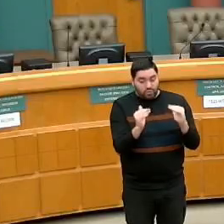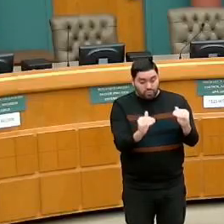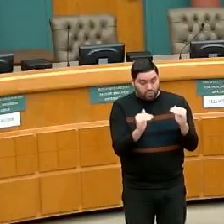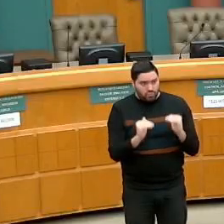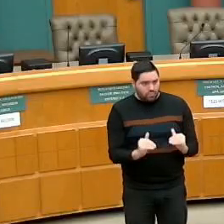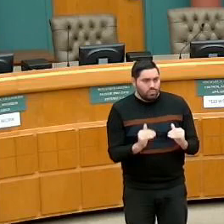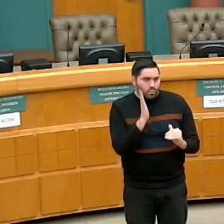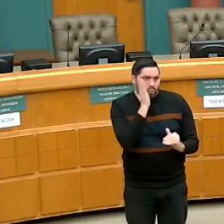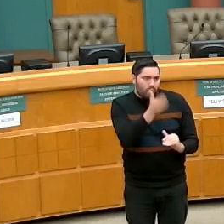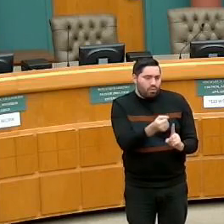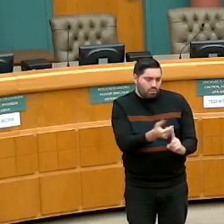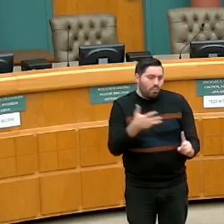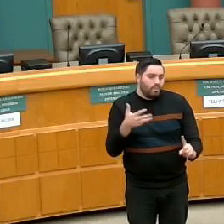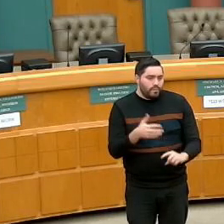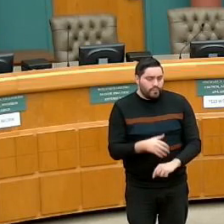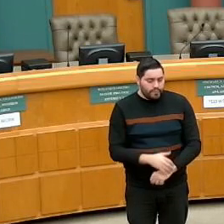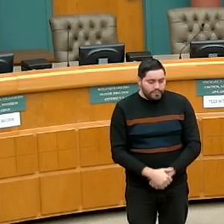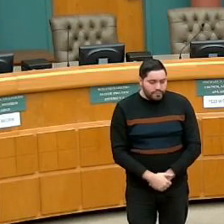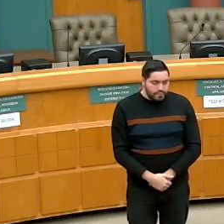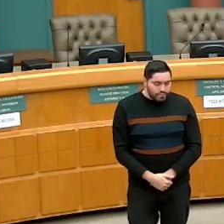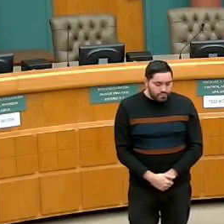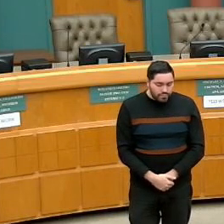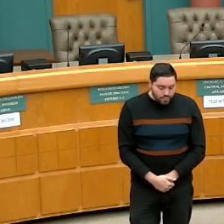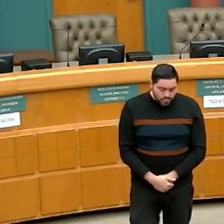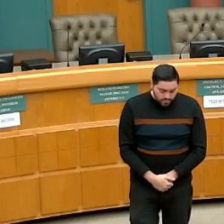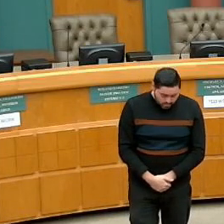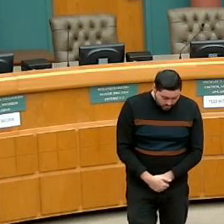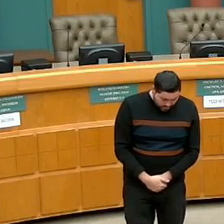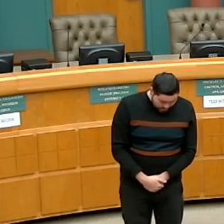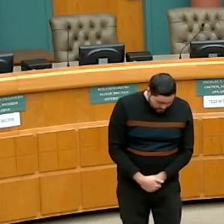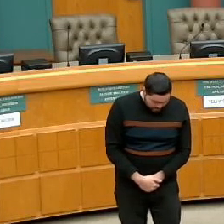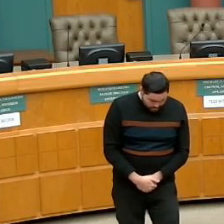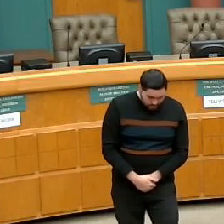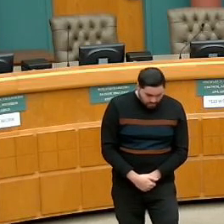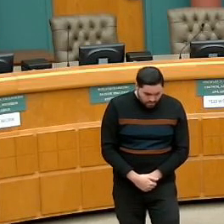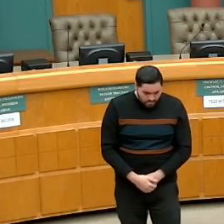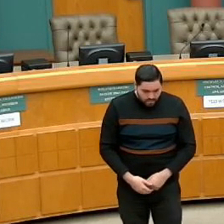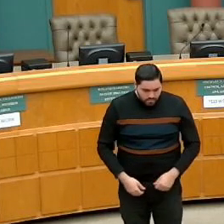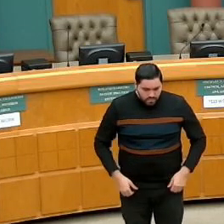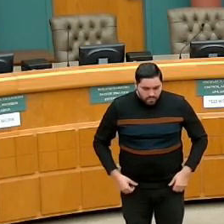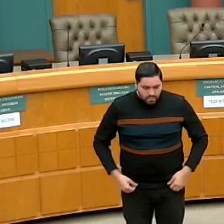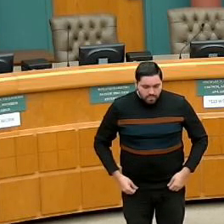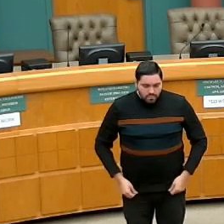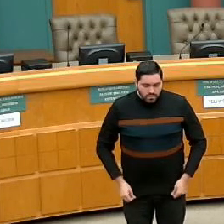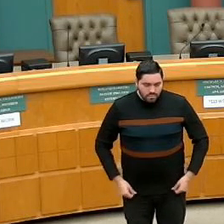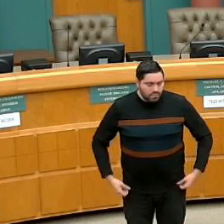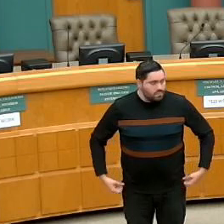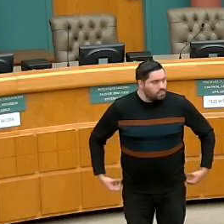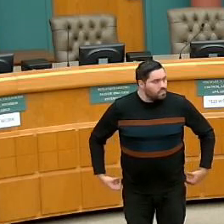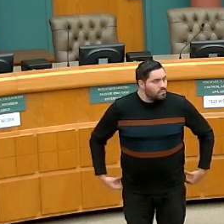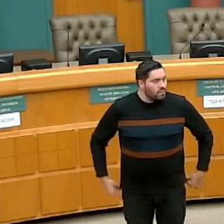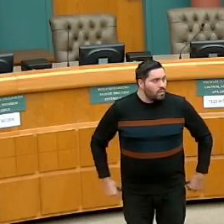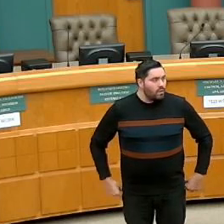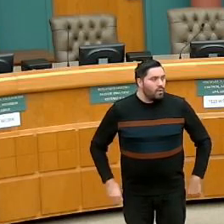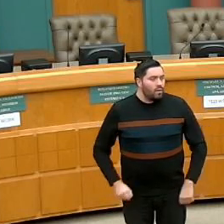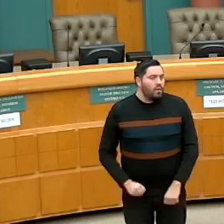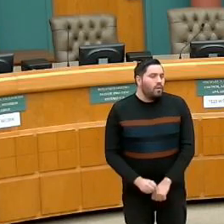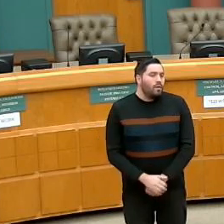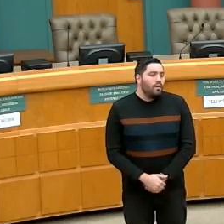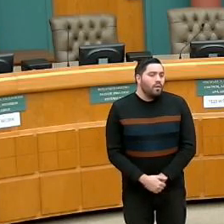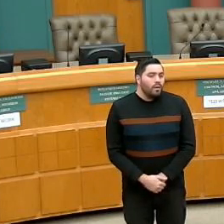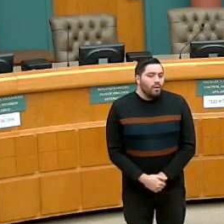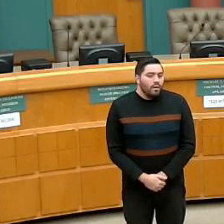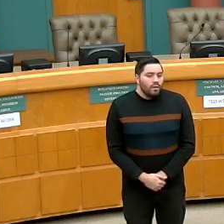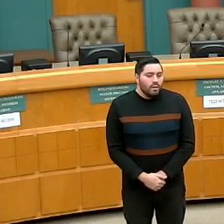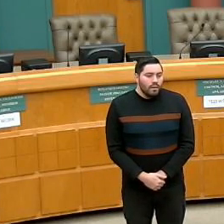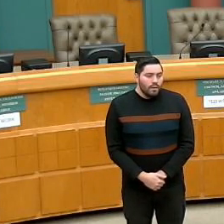información más reciente sobre los resultados positivos. A la fecha son 59 los casos positivos a la presencia del virus. No se han reportado muertes